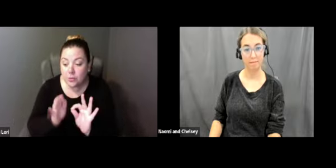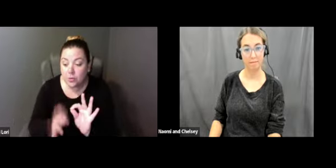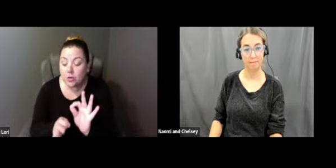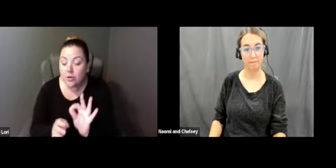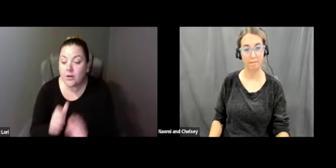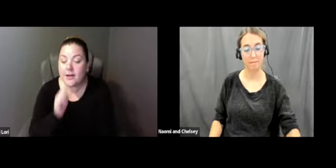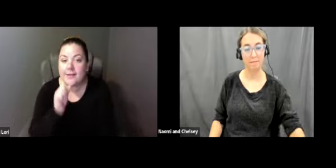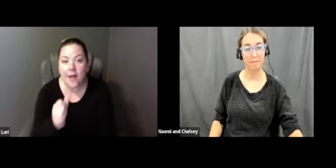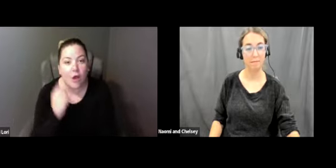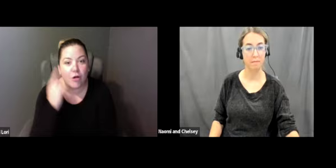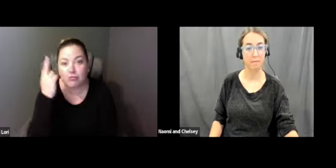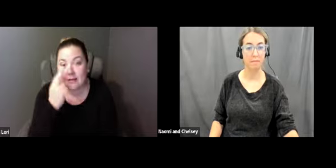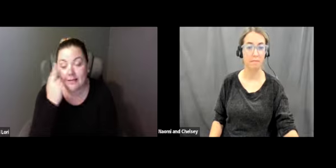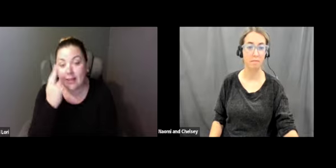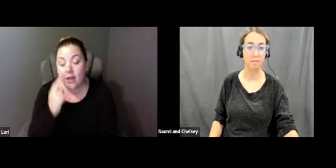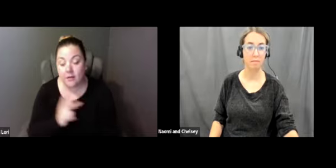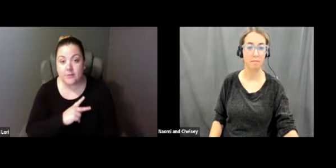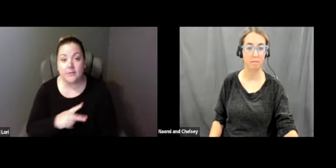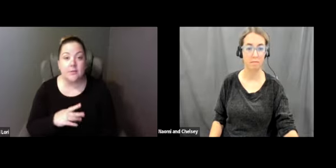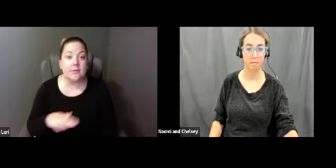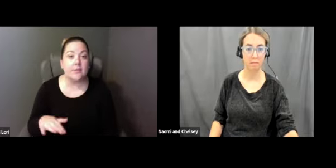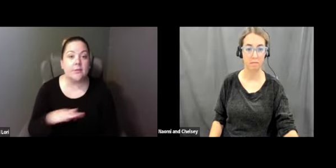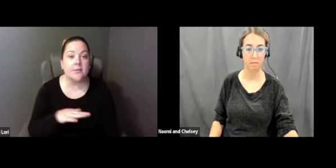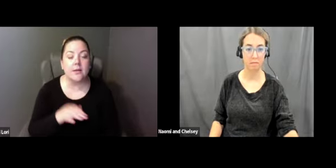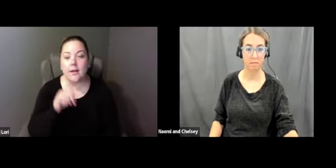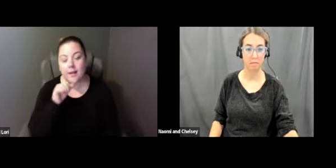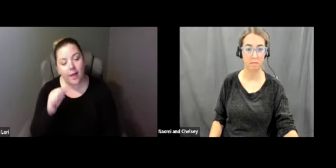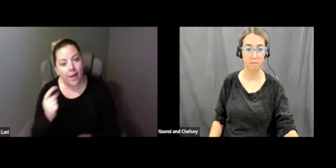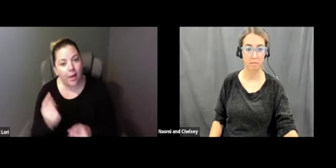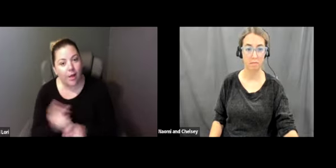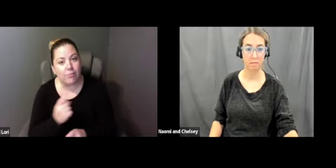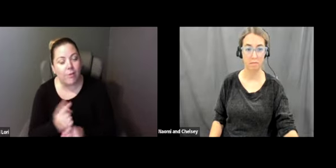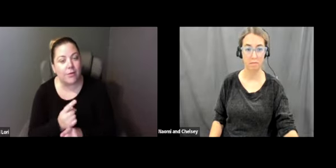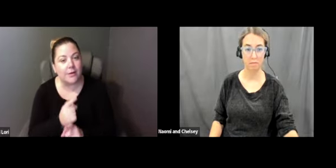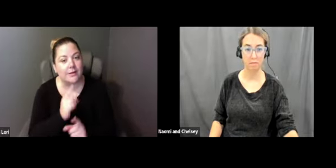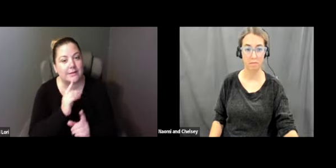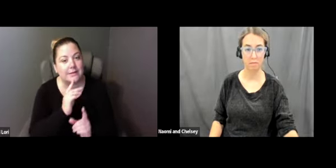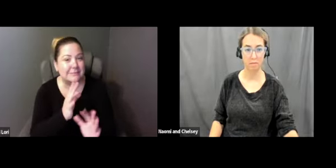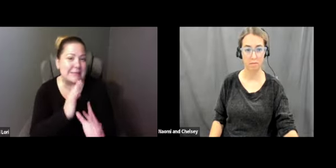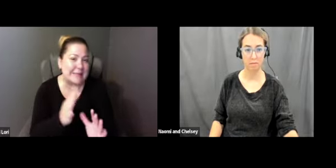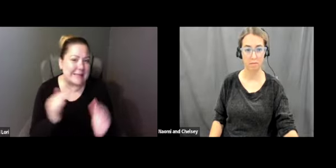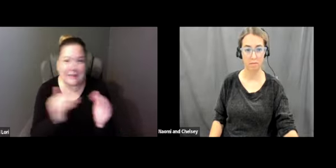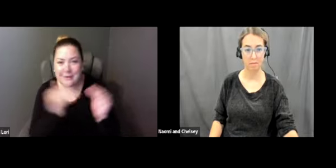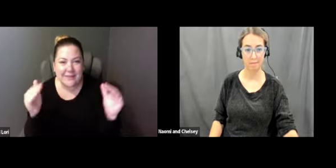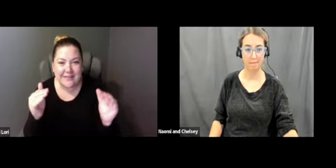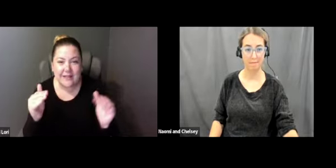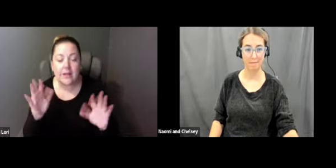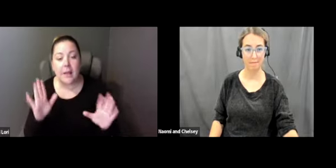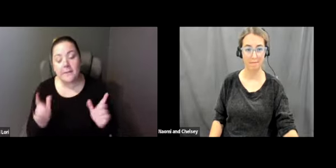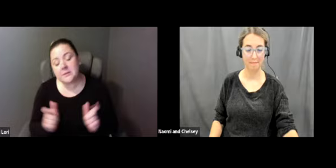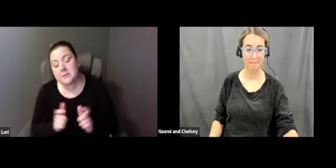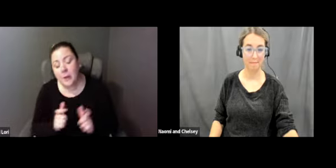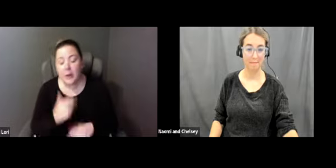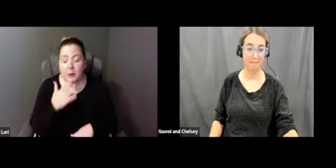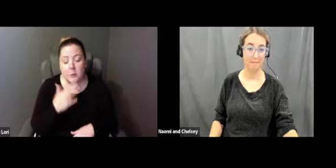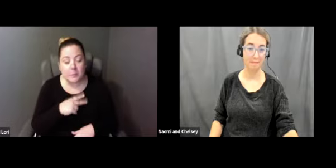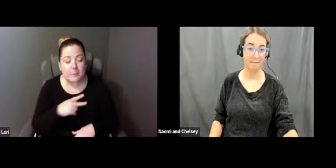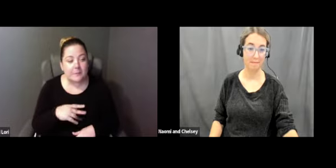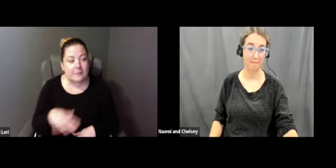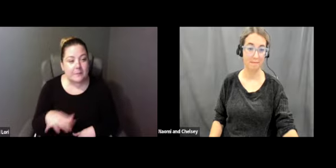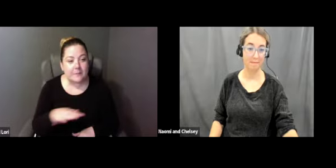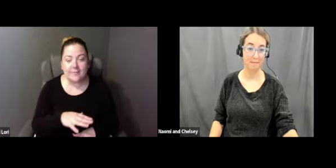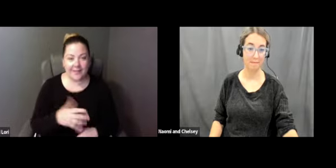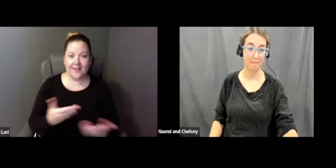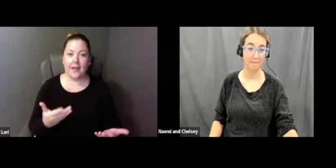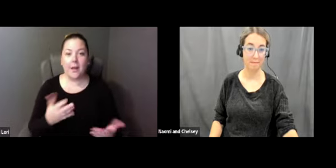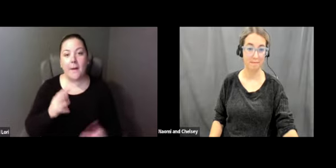not enunciating their words, right? Because of this, like, I'm just going to be small and tiny and cute, or whatever their reasons are. And they don't realize